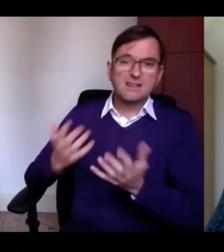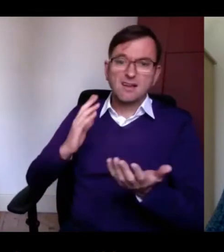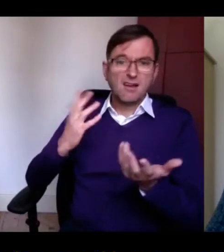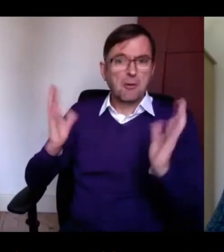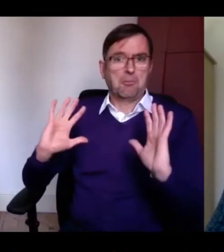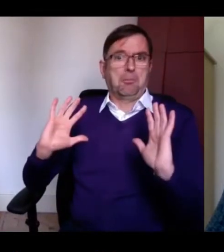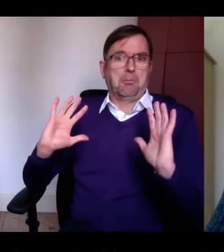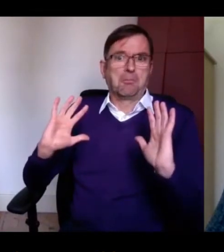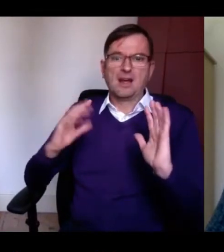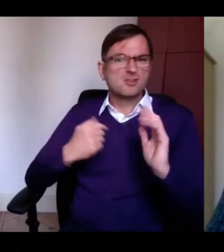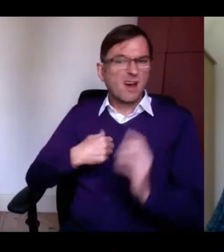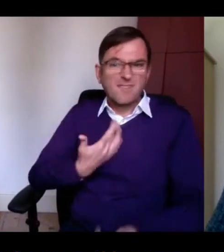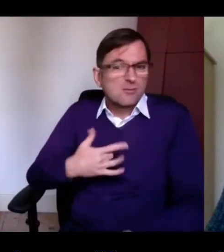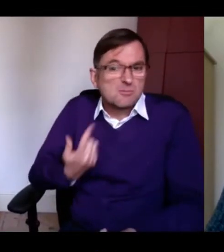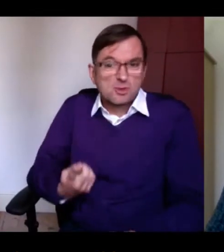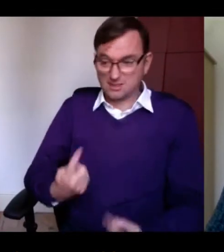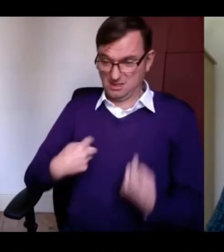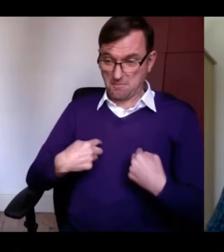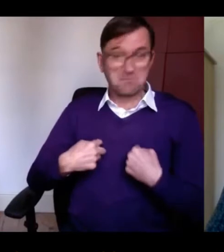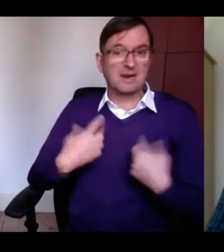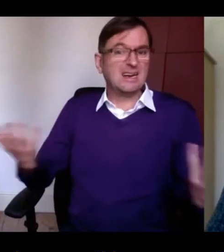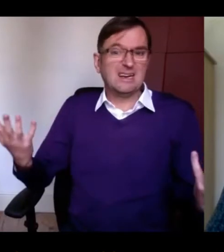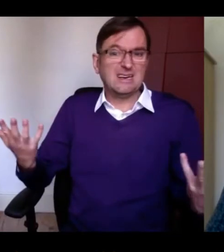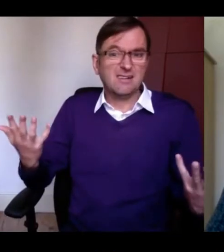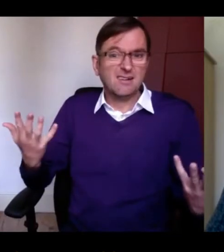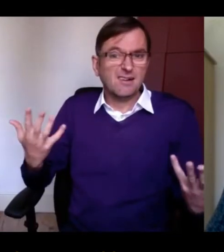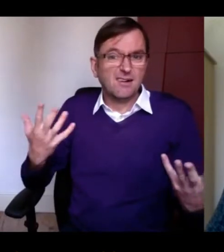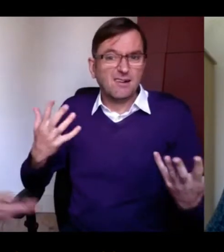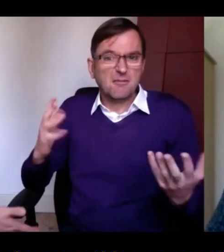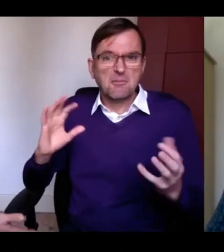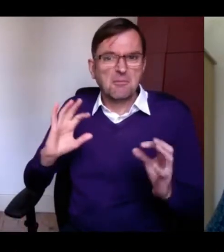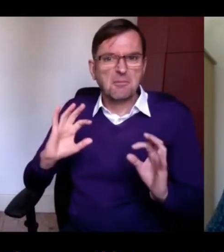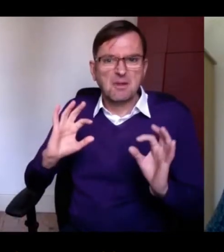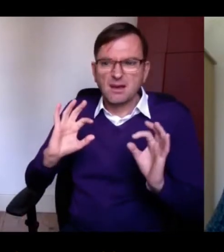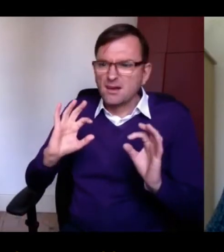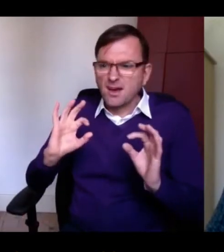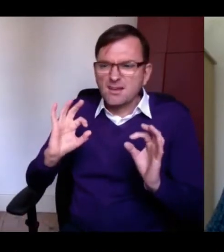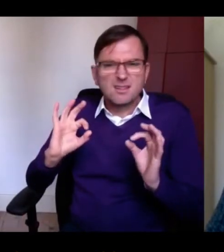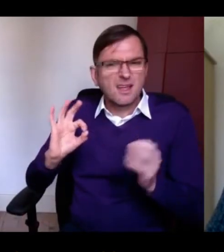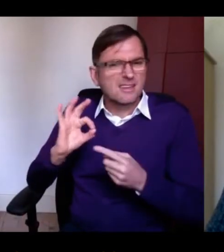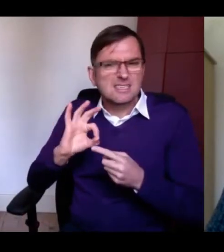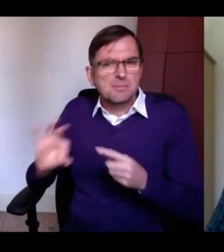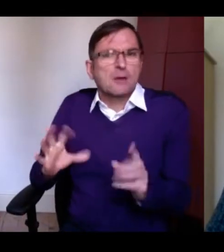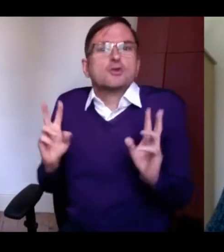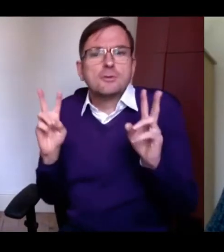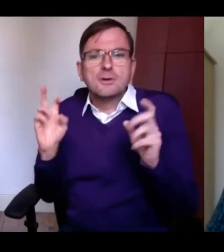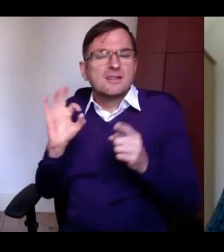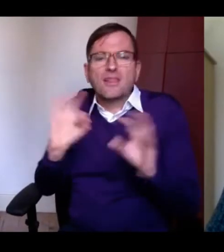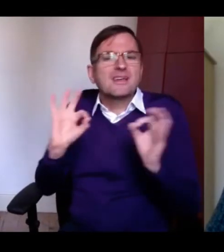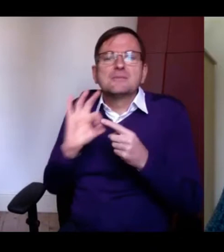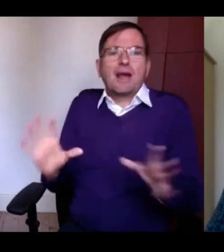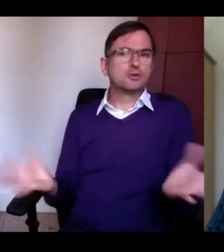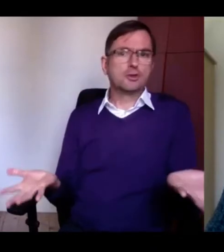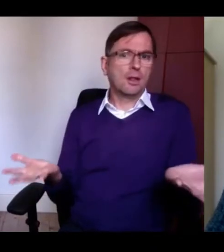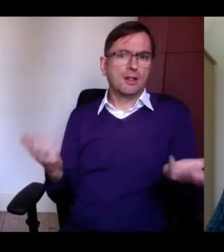and you've seen this person as they are. That's what the documentary showed me as I'm just happened to be signing.